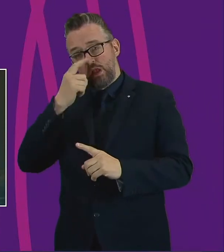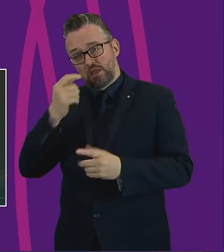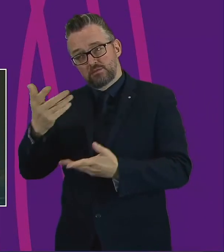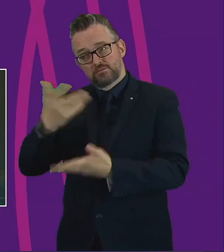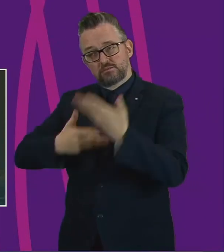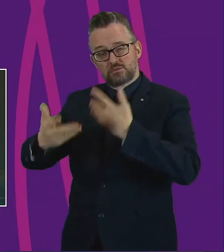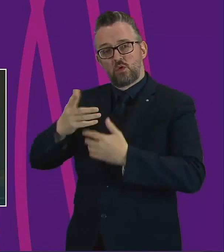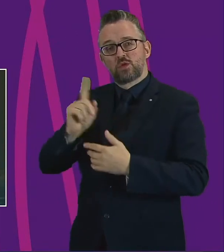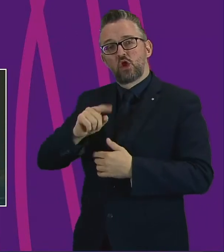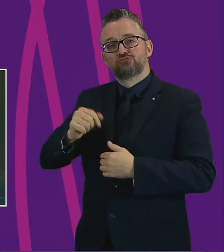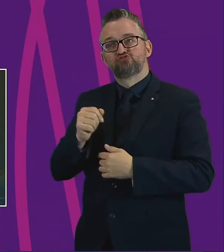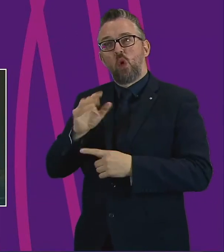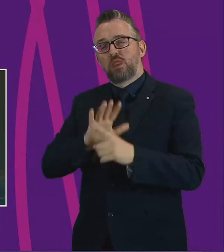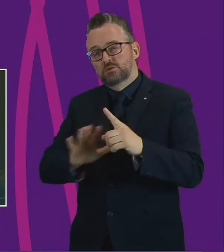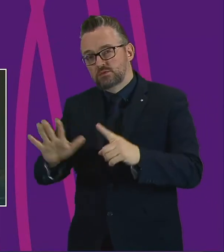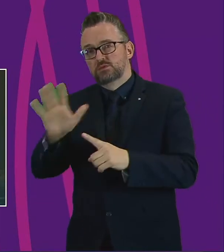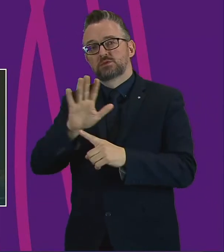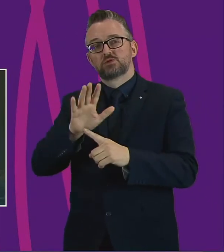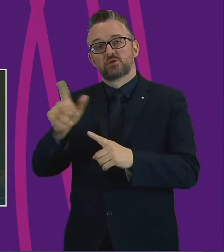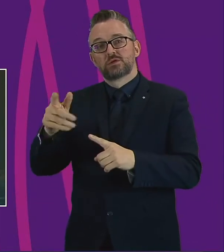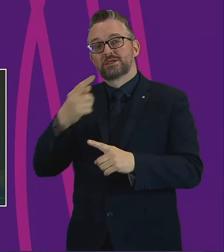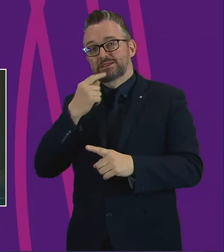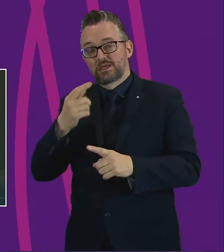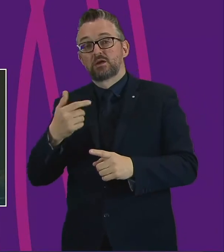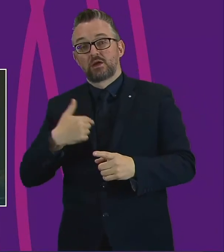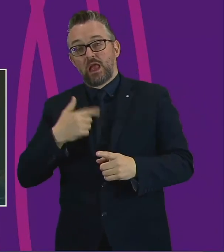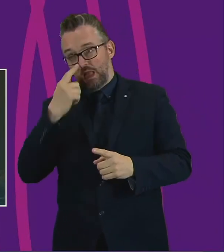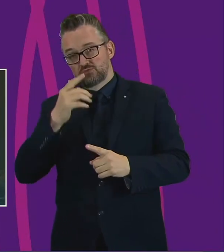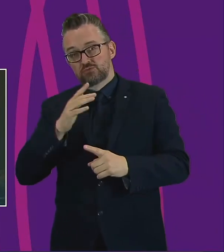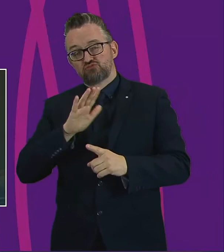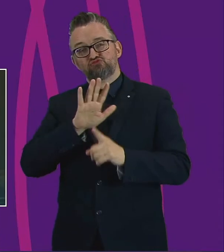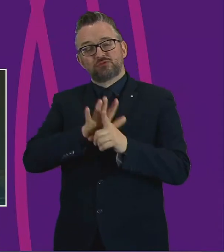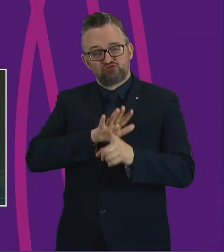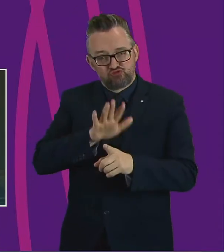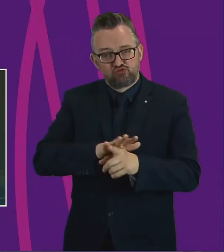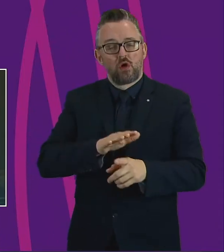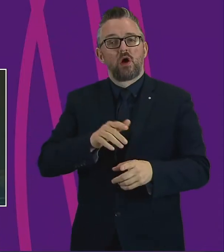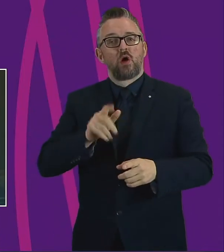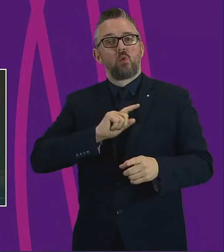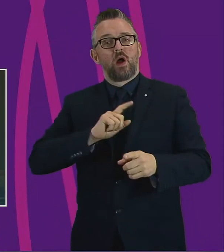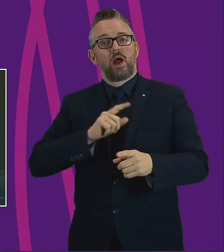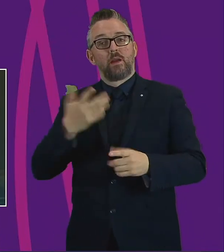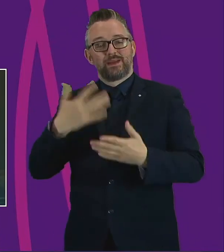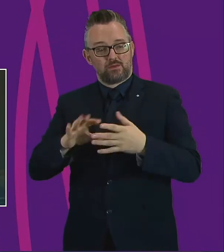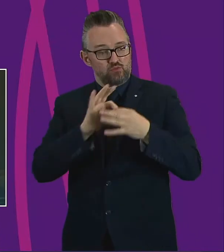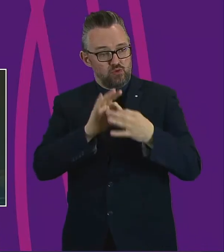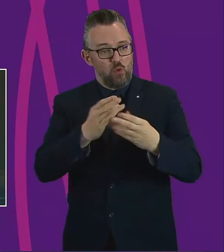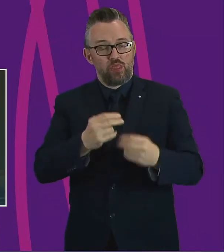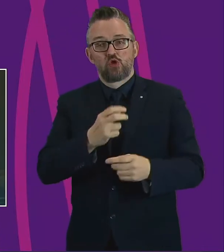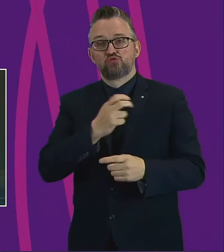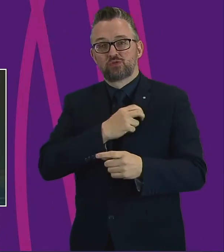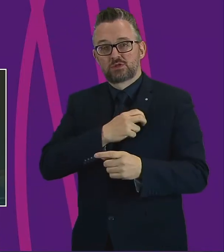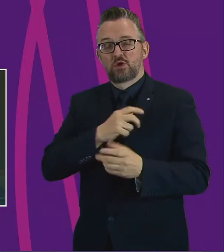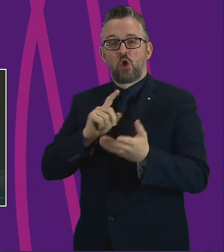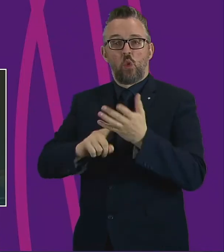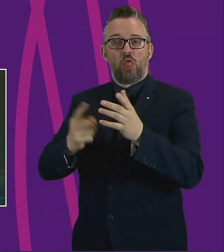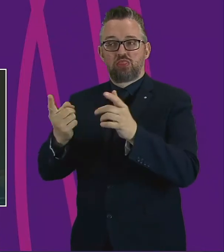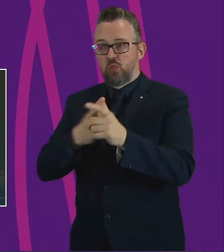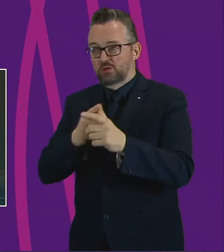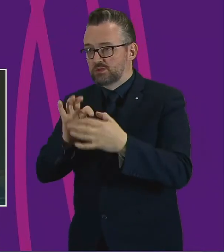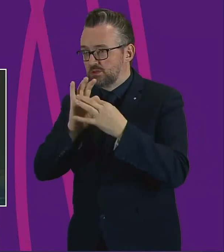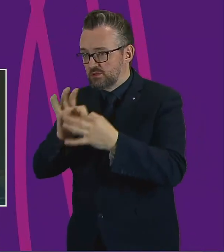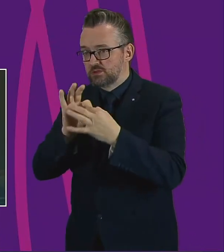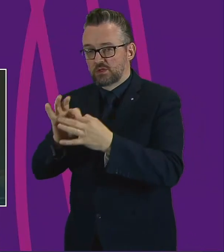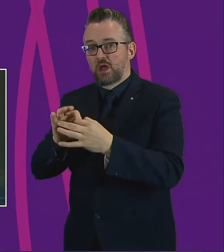some reassurance that he has engaged with our unions as well as local authorities and crucially, of course, parents, that